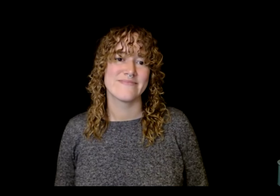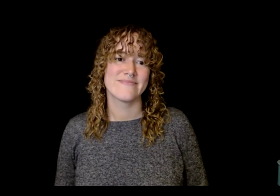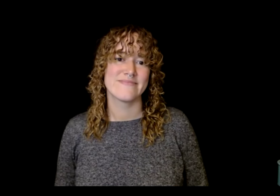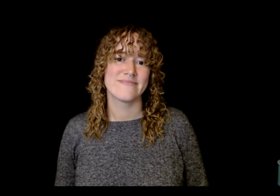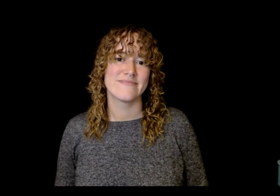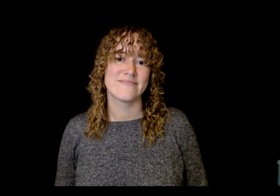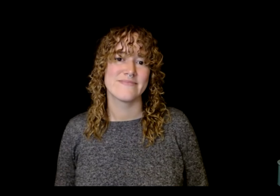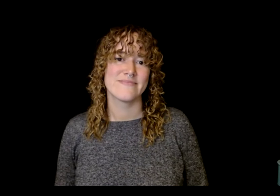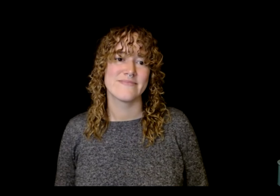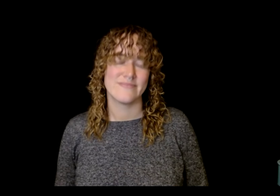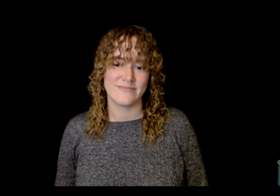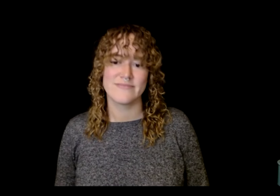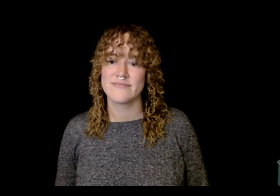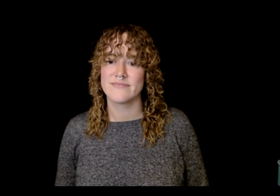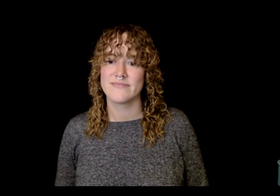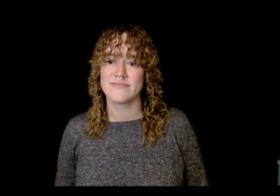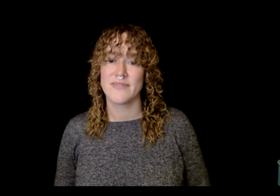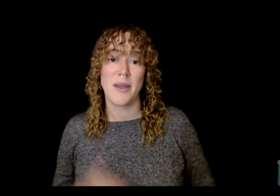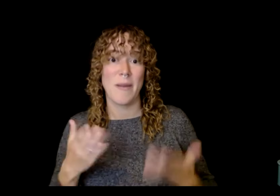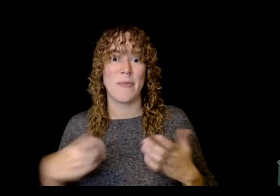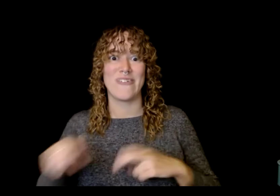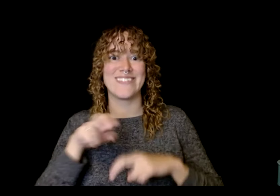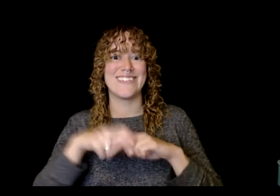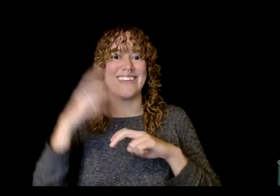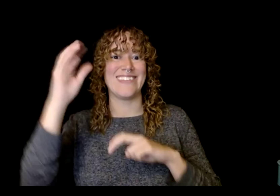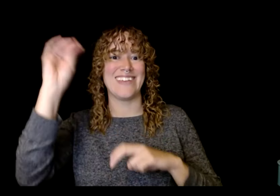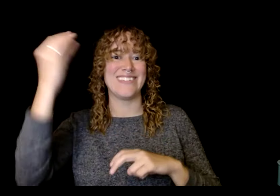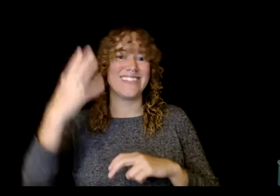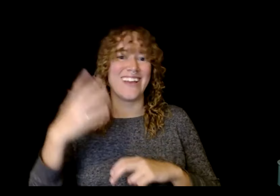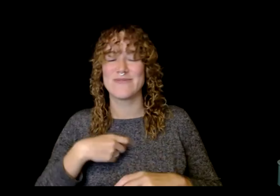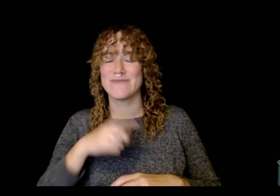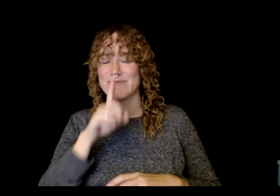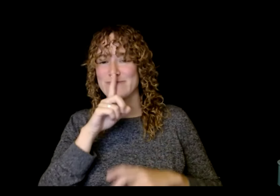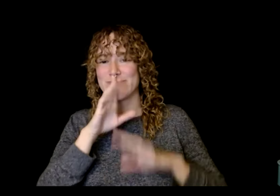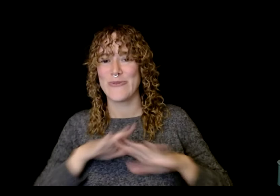So maybe everyone is sitting outside in the sun and doesn't want to speak up, I guess.